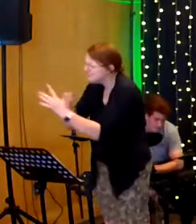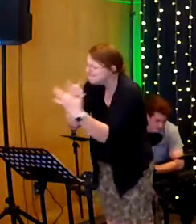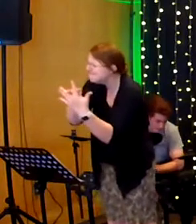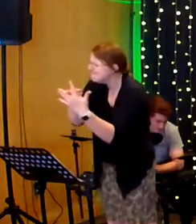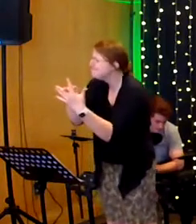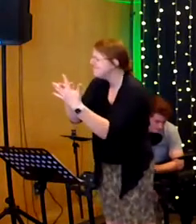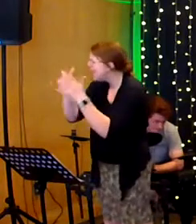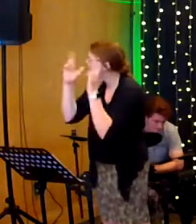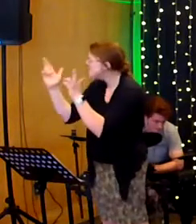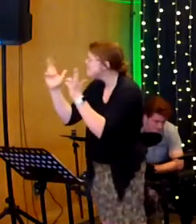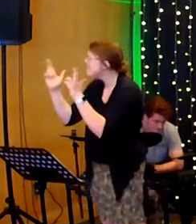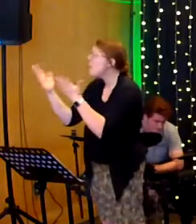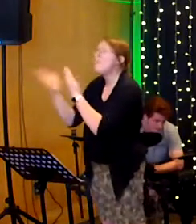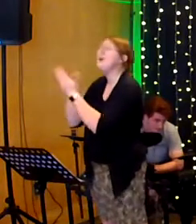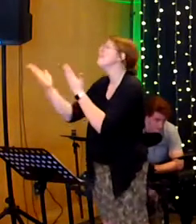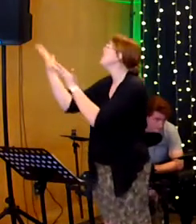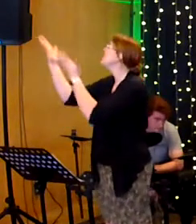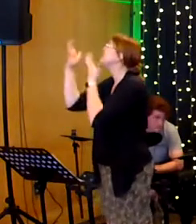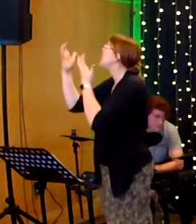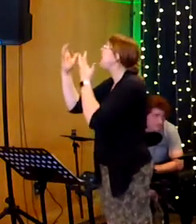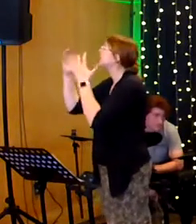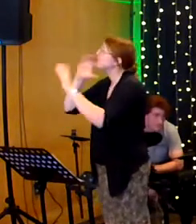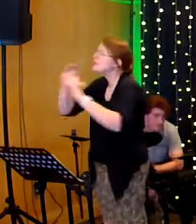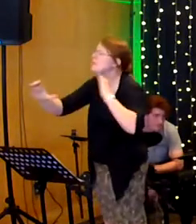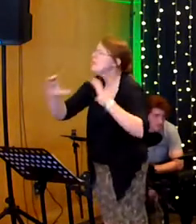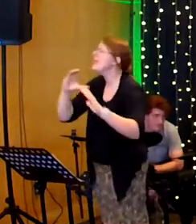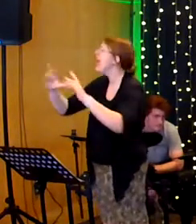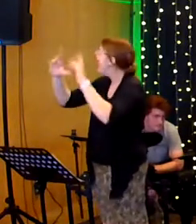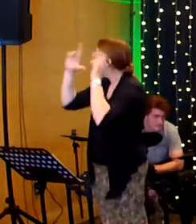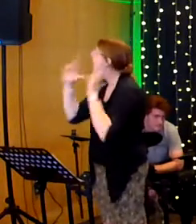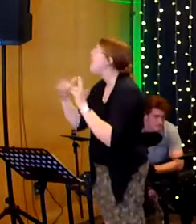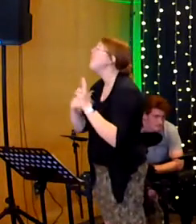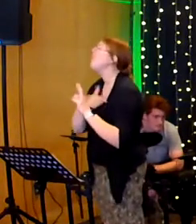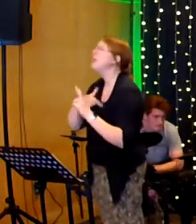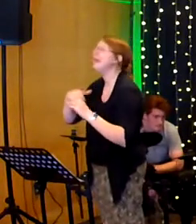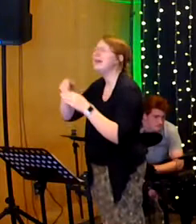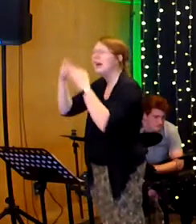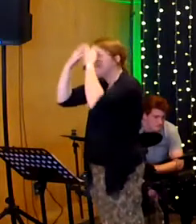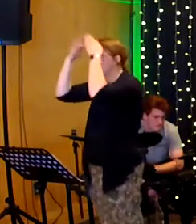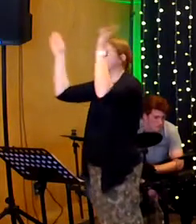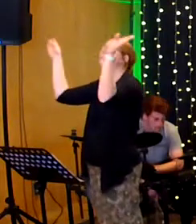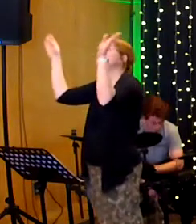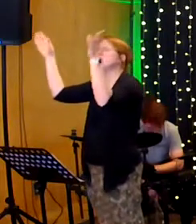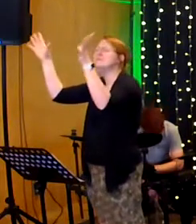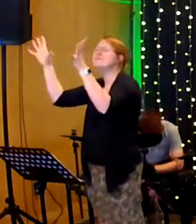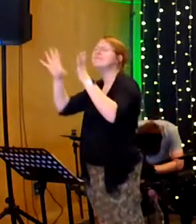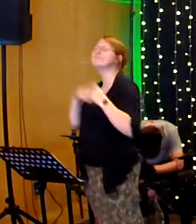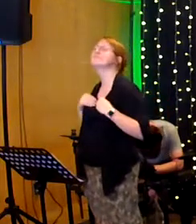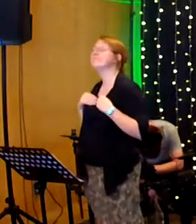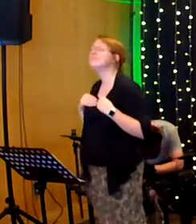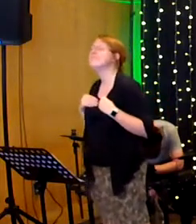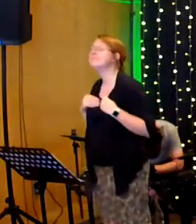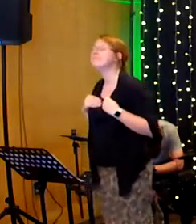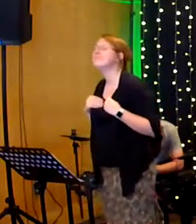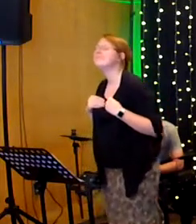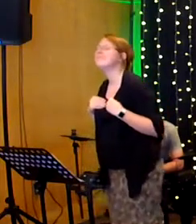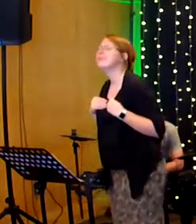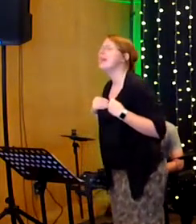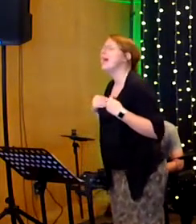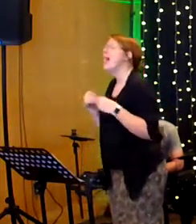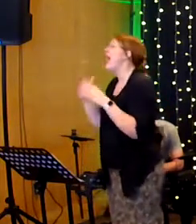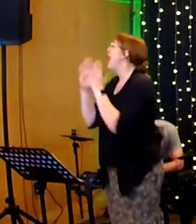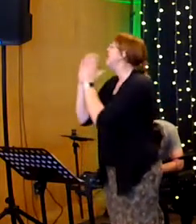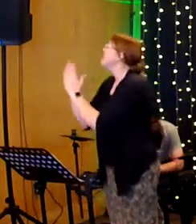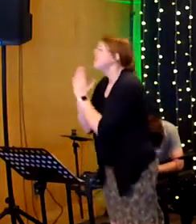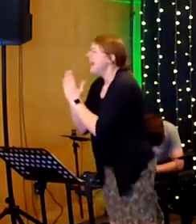into, God, I pray that we would hear that. And we would not only have ears to